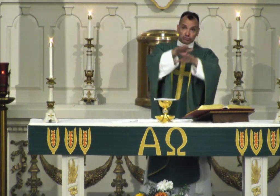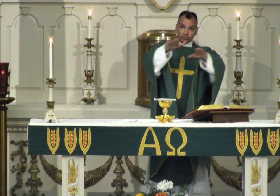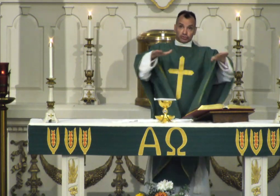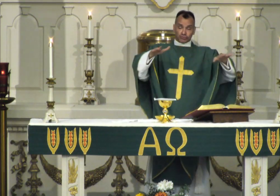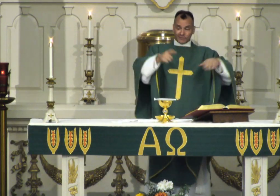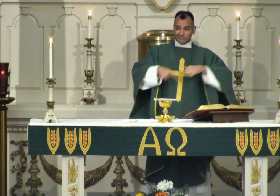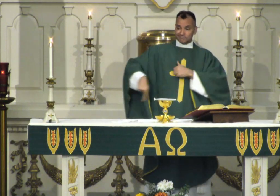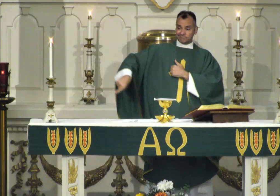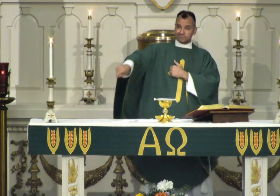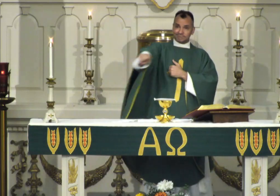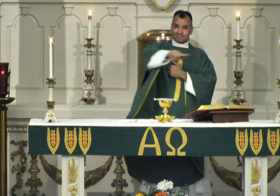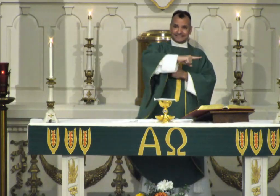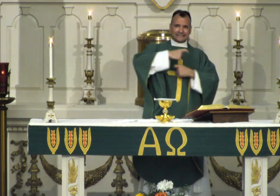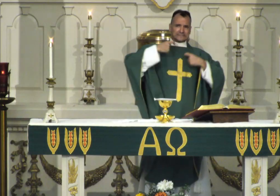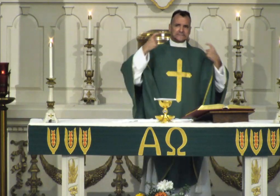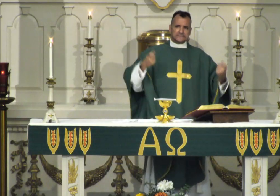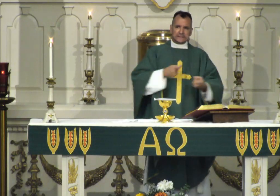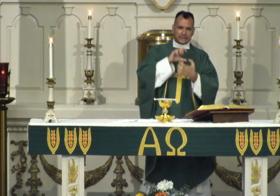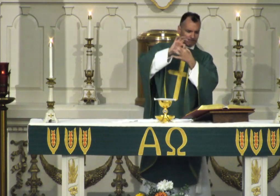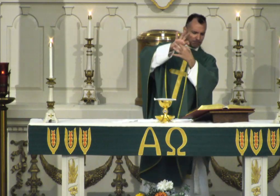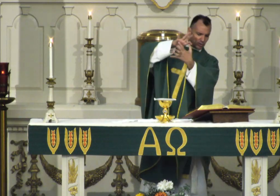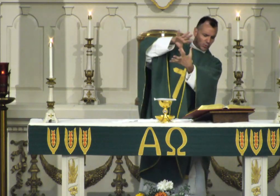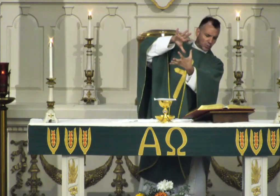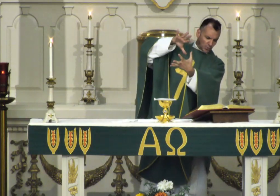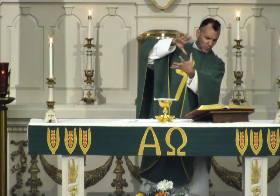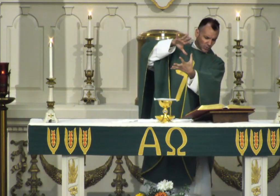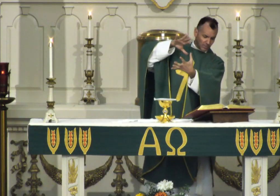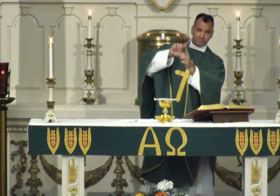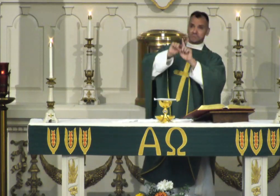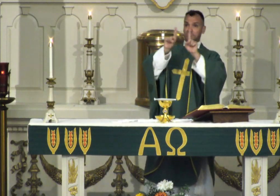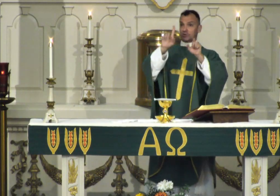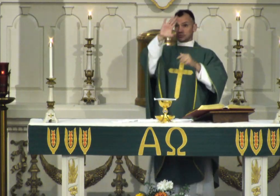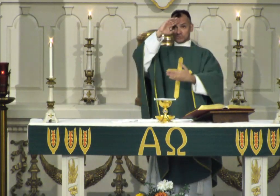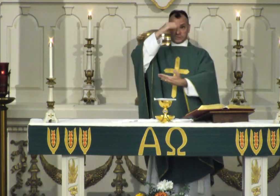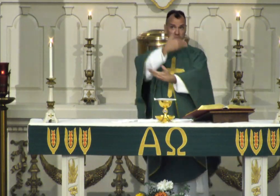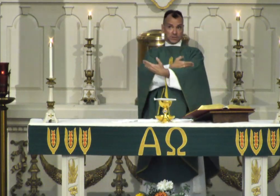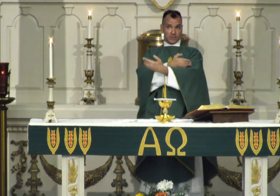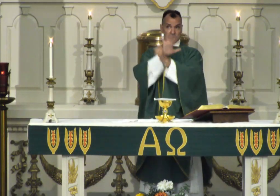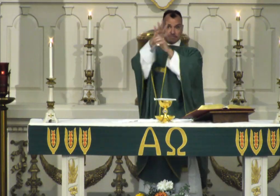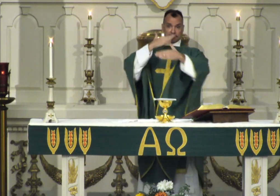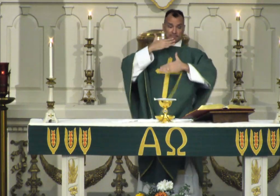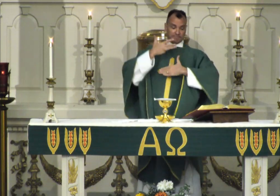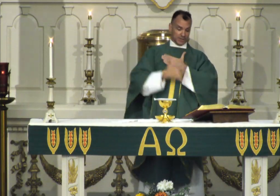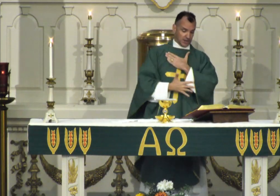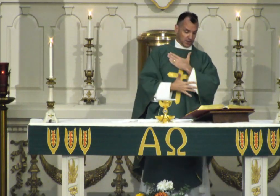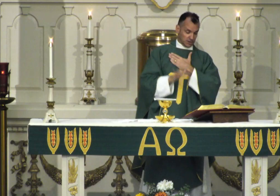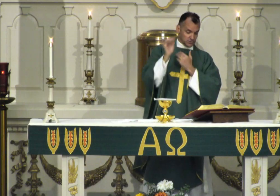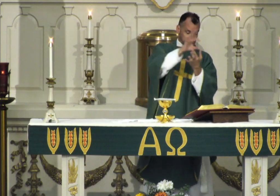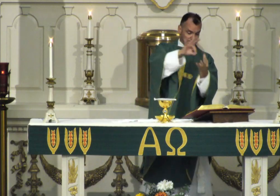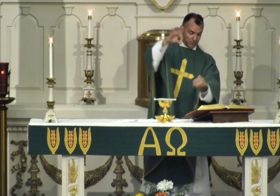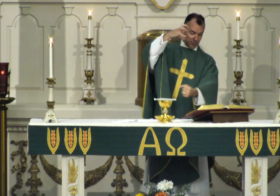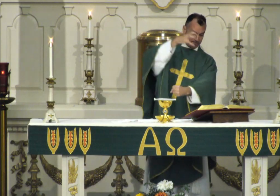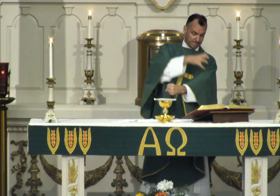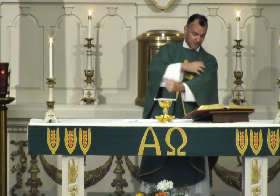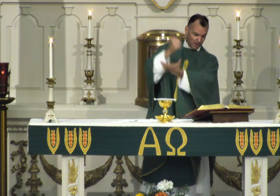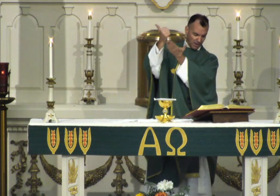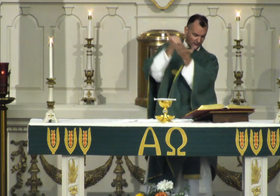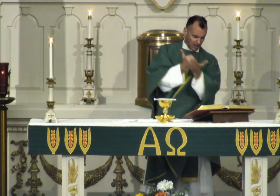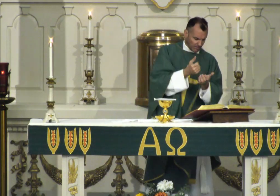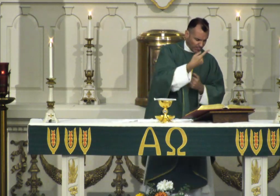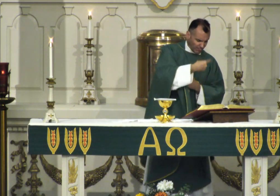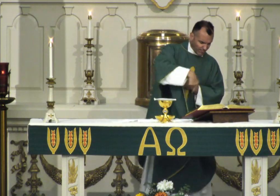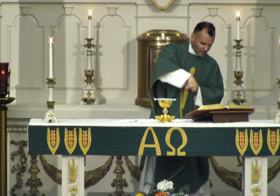For when your children were scattered afar by sin, through the blood of your Son and the power of the Spirit, you gather them again